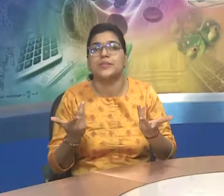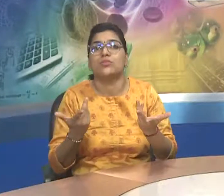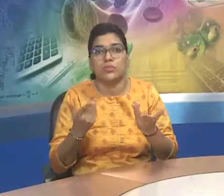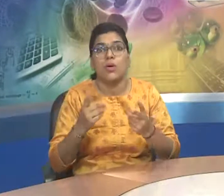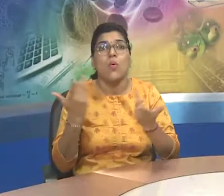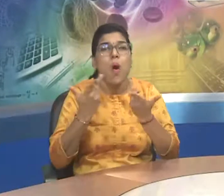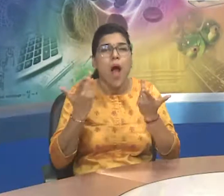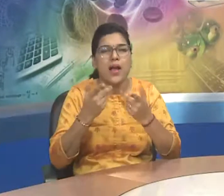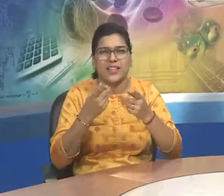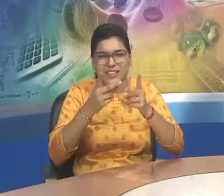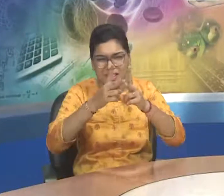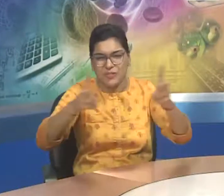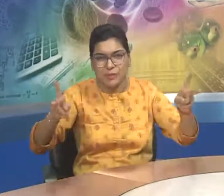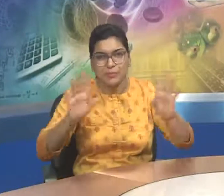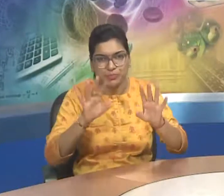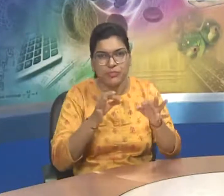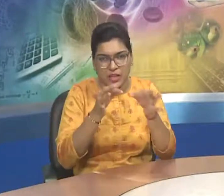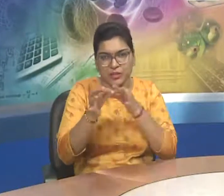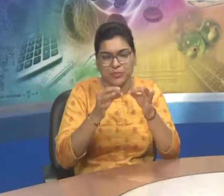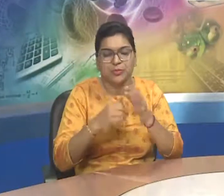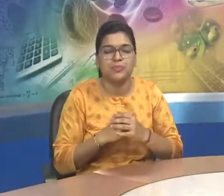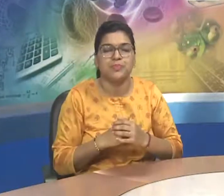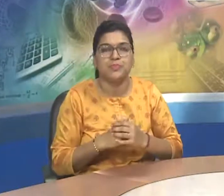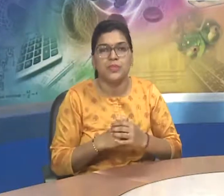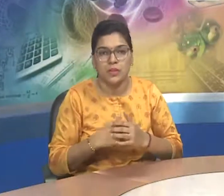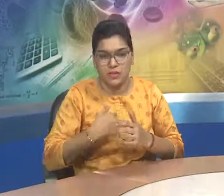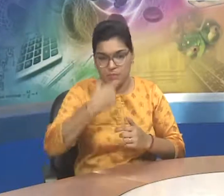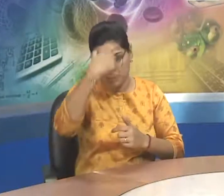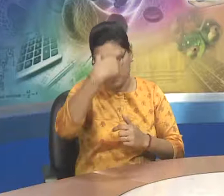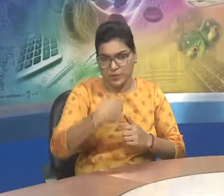those most at risk,